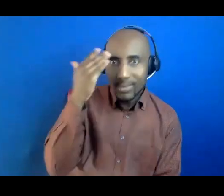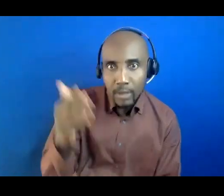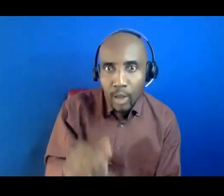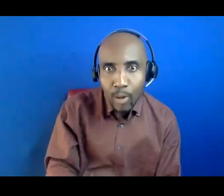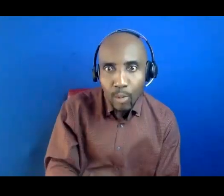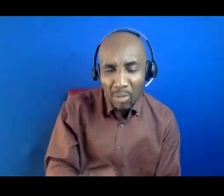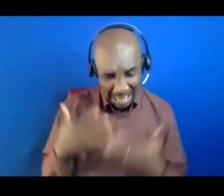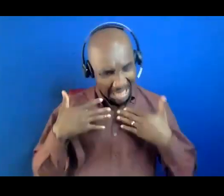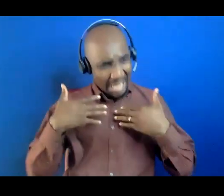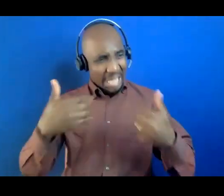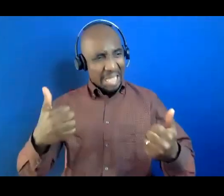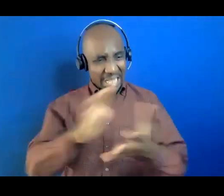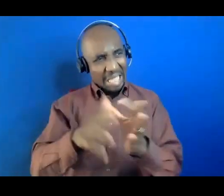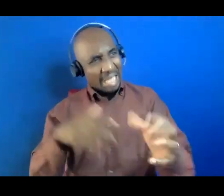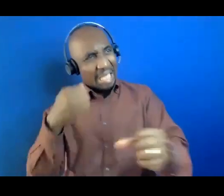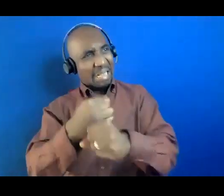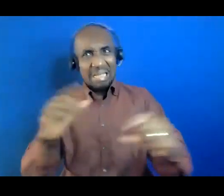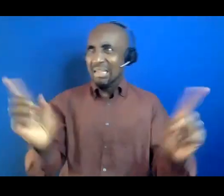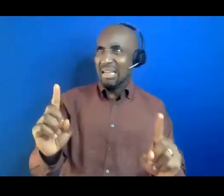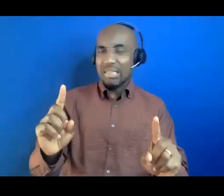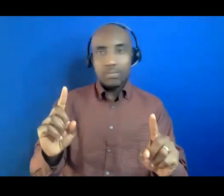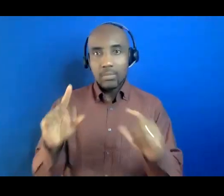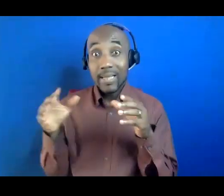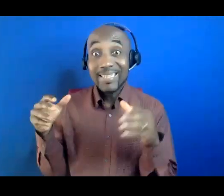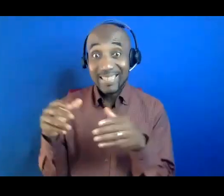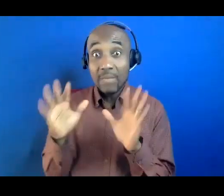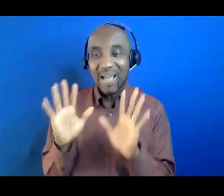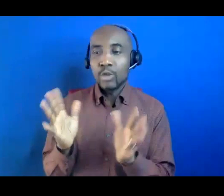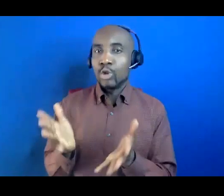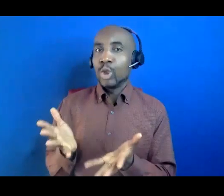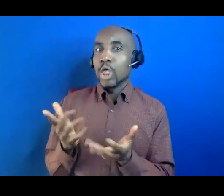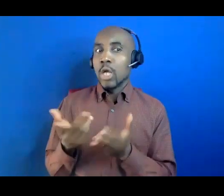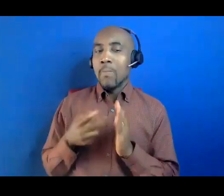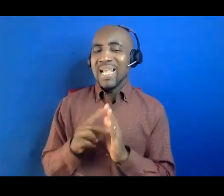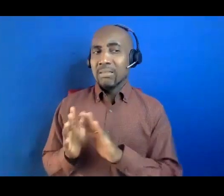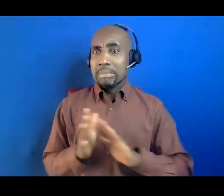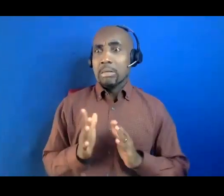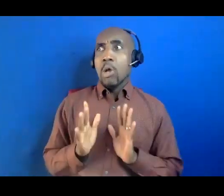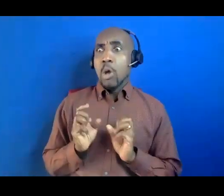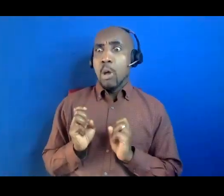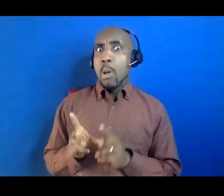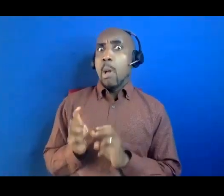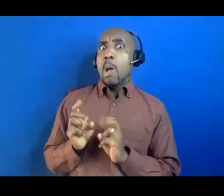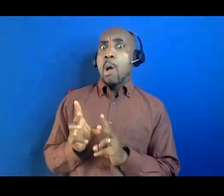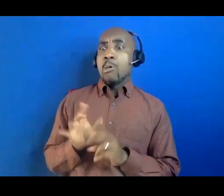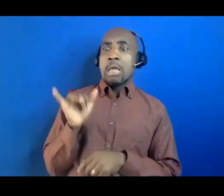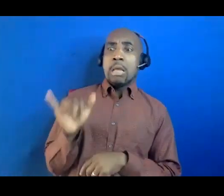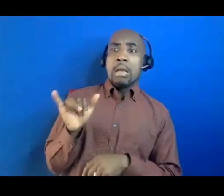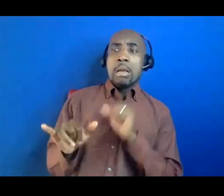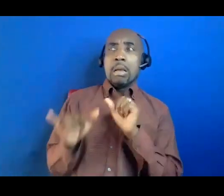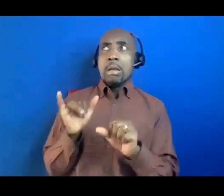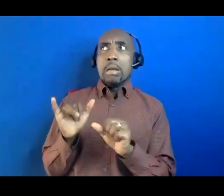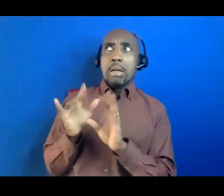meant. But I think the team had to let go of their plans and even their preconceptions of